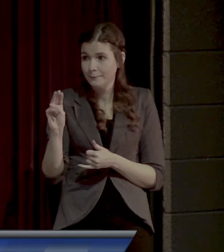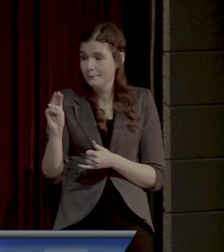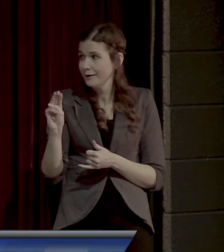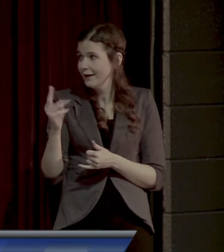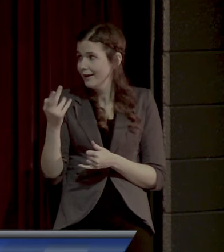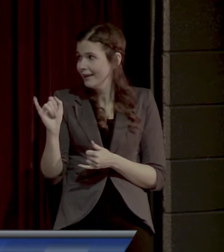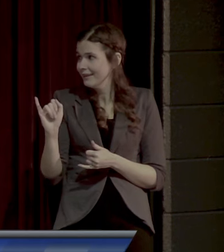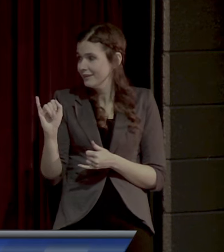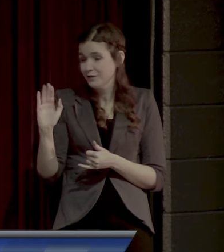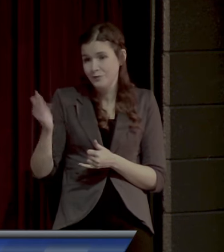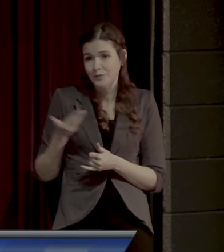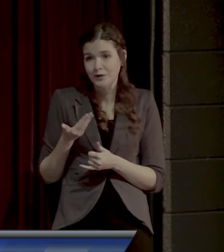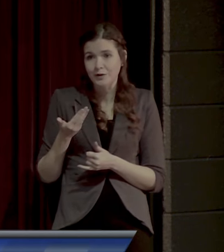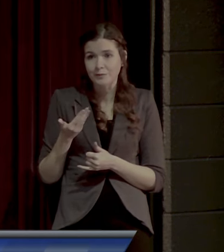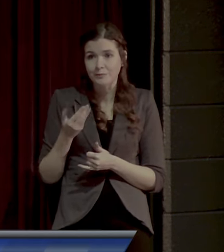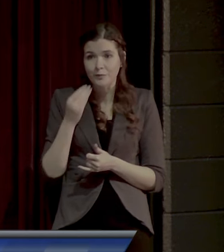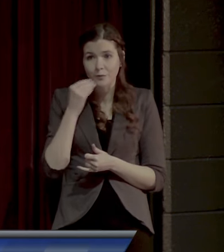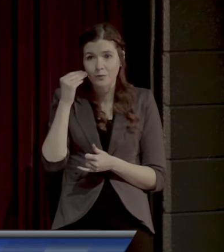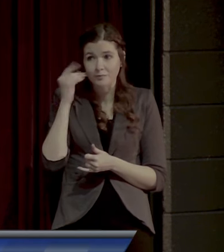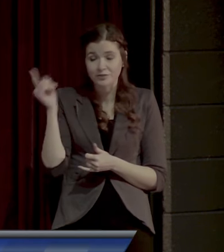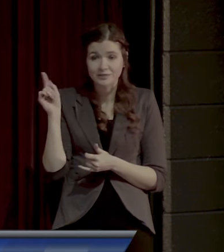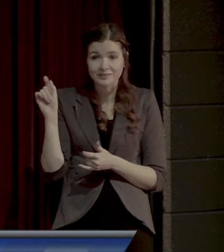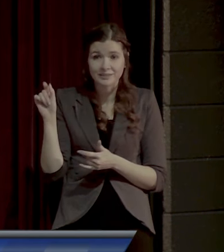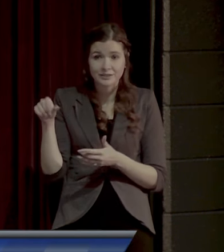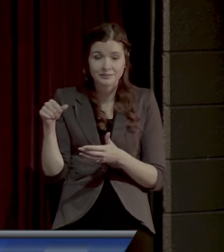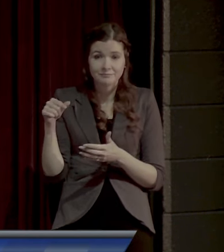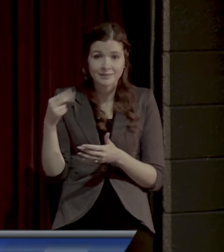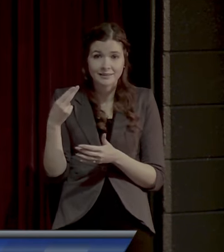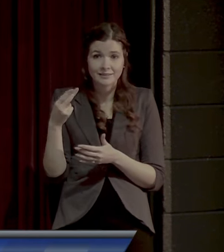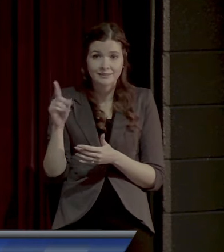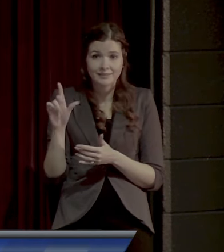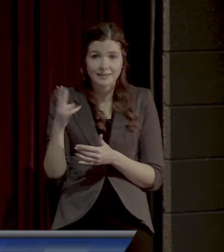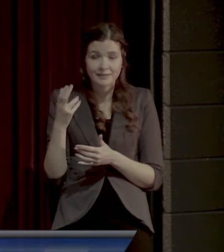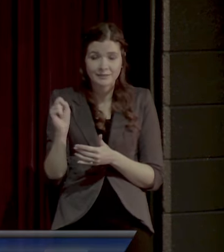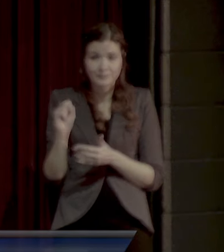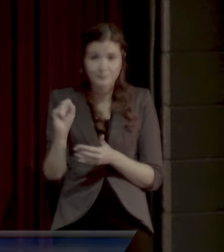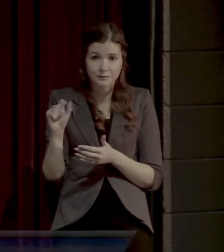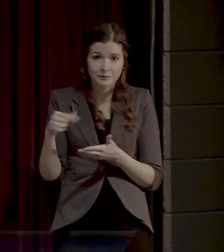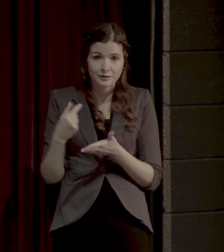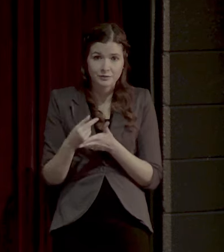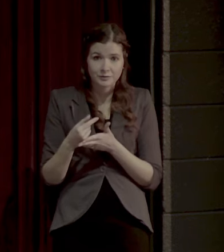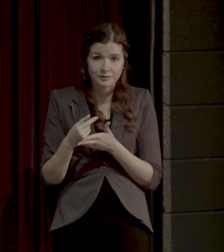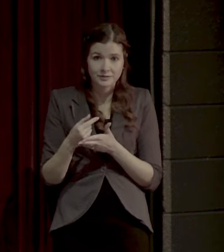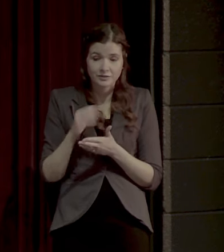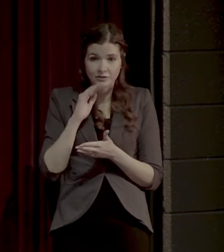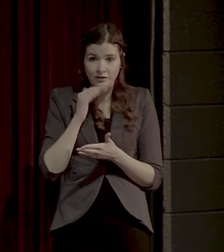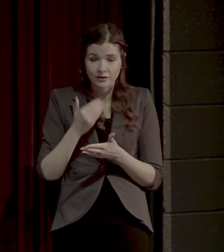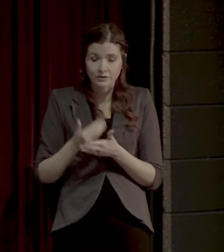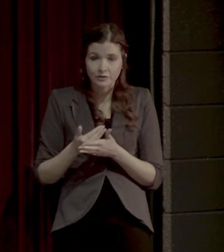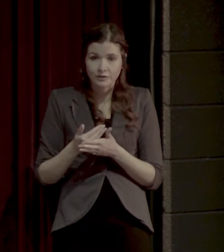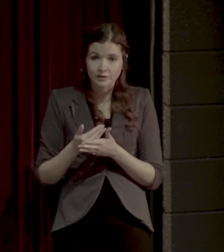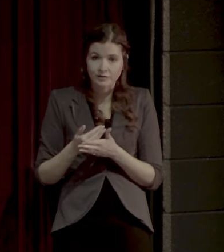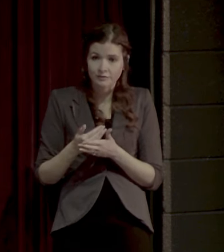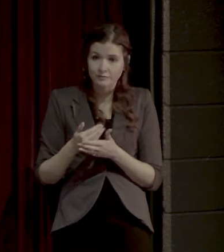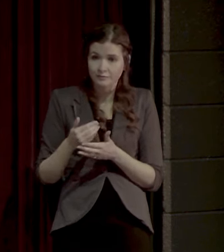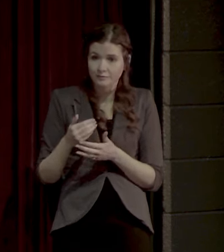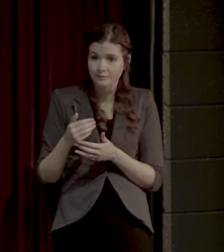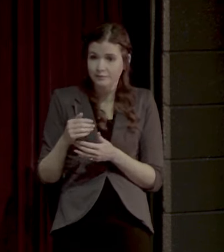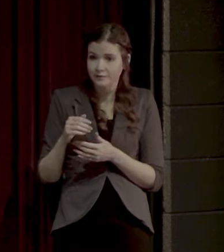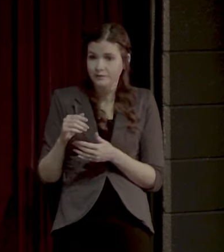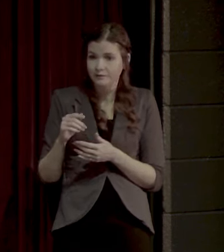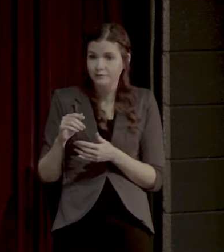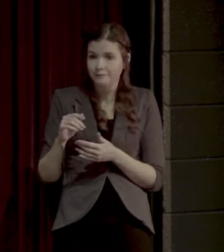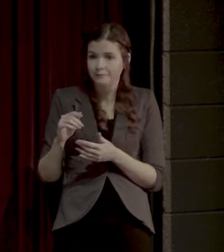Mina. Mina's a Devil's Lake High School graduate and daughter of the late Tufan Simhai, one of our longtime chief information officers.